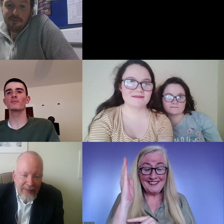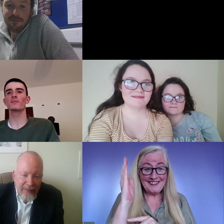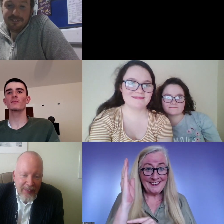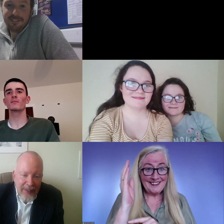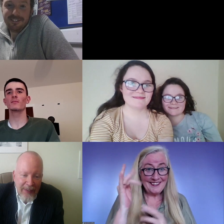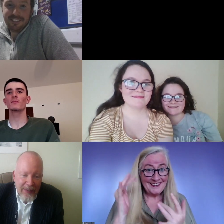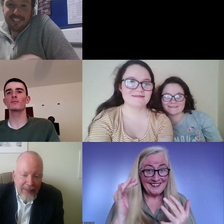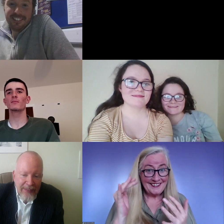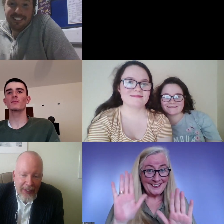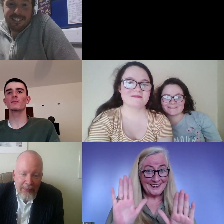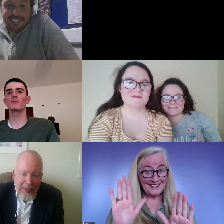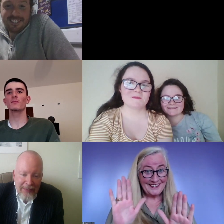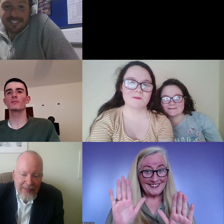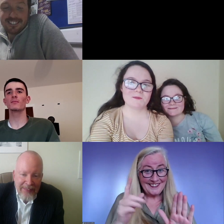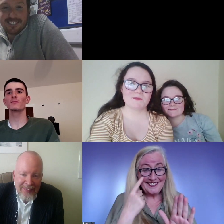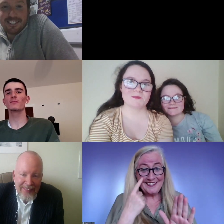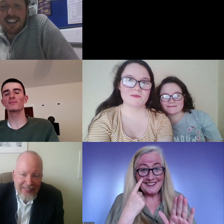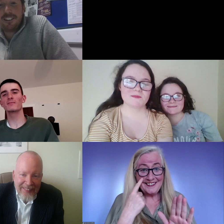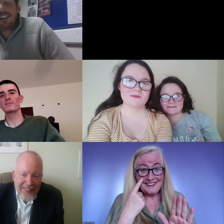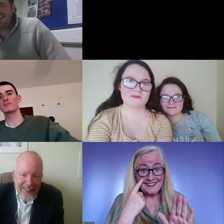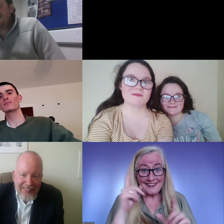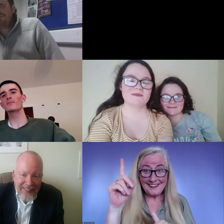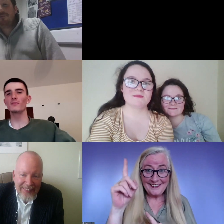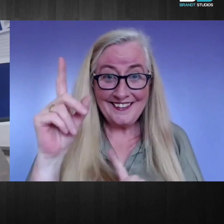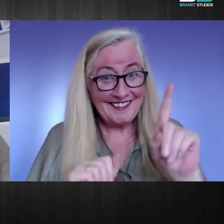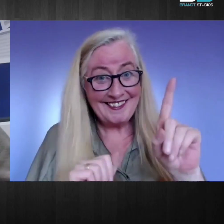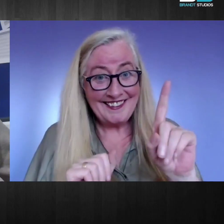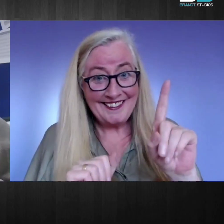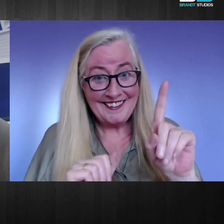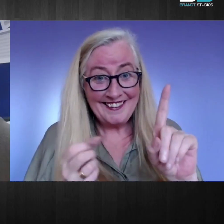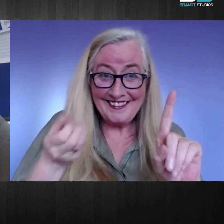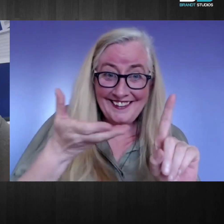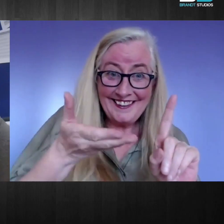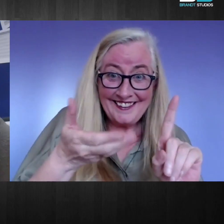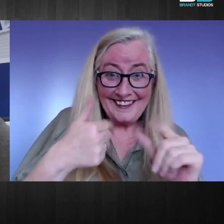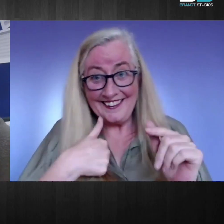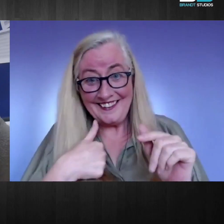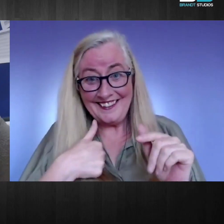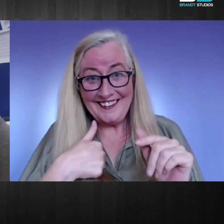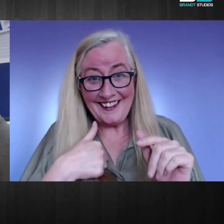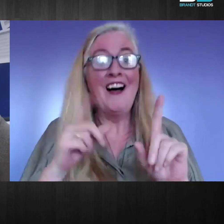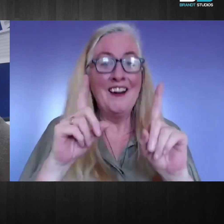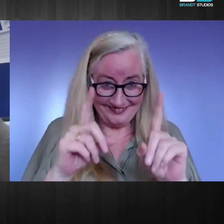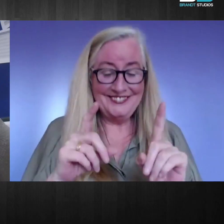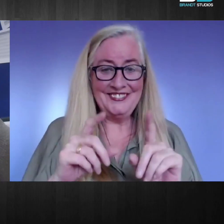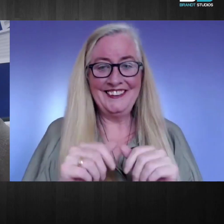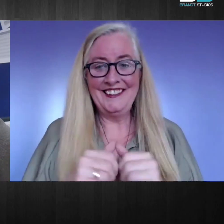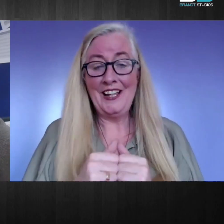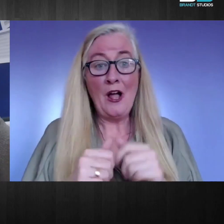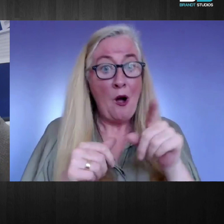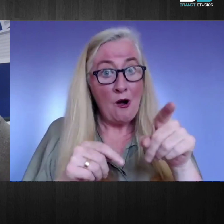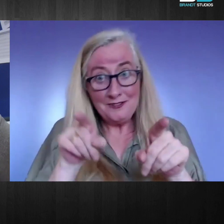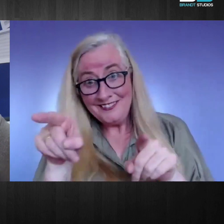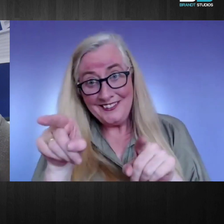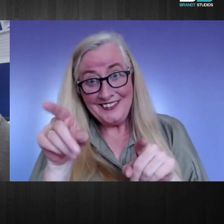Will I go? Yeah, please. Yeah. Sorry. All right, Dana, do you want to take it? Oh, I'm on now.